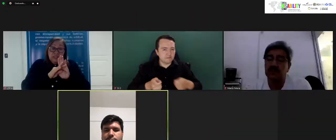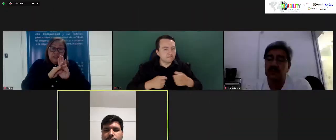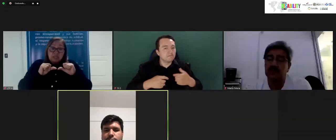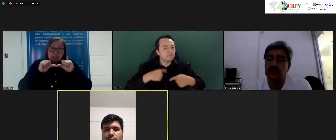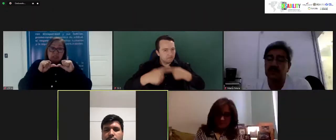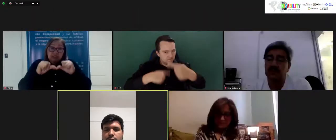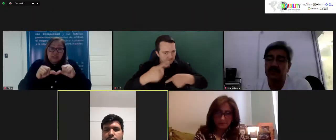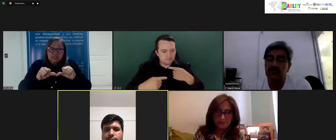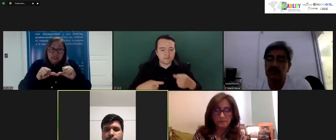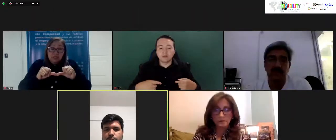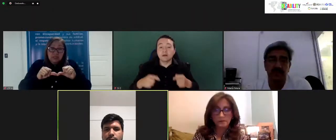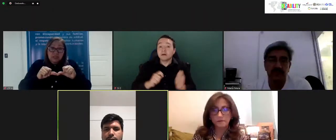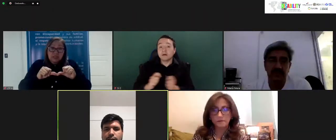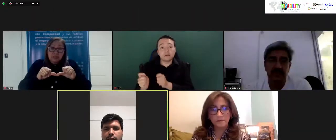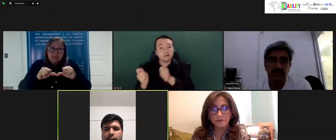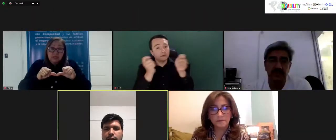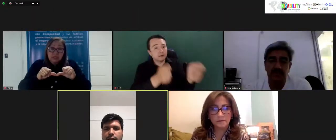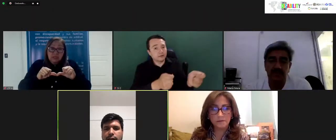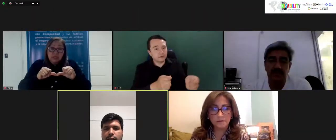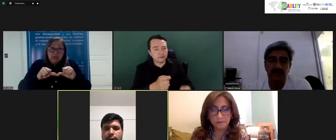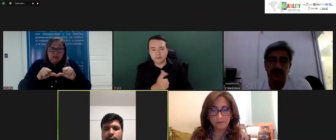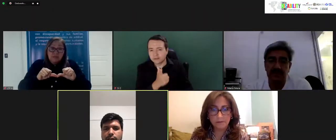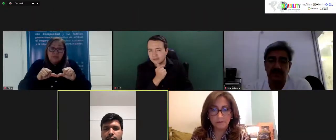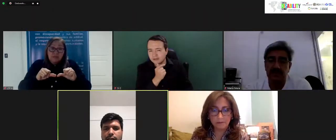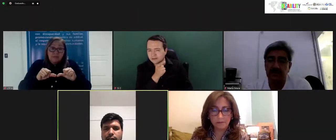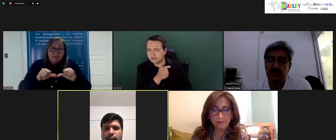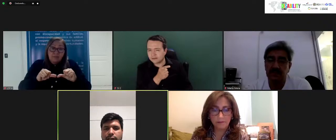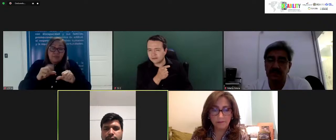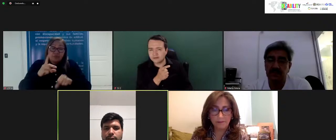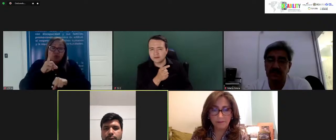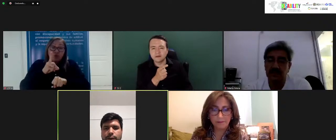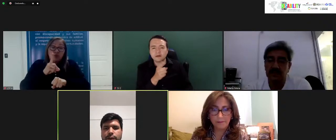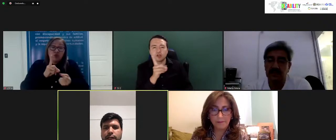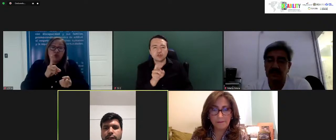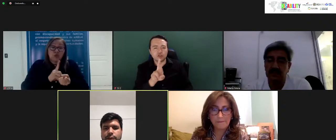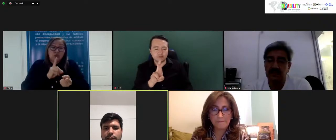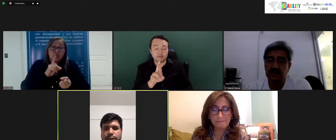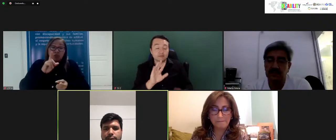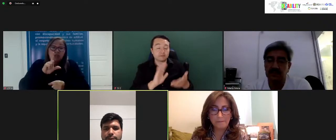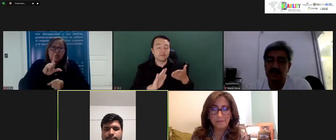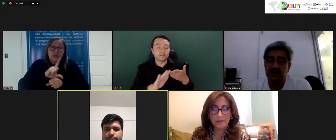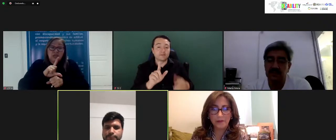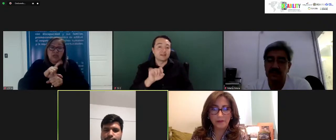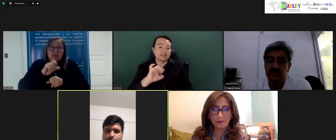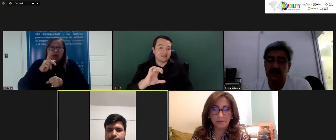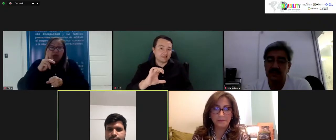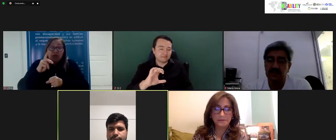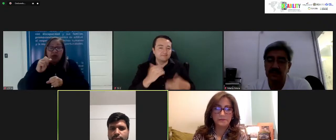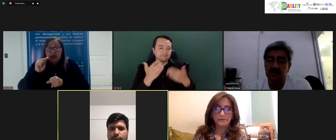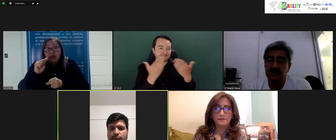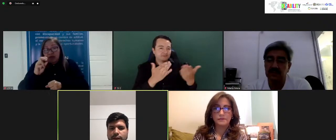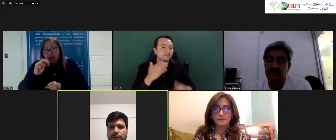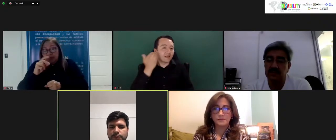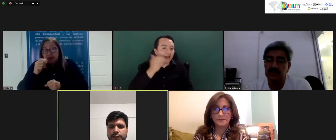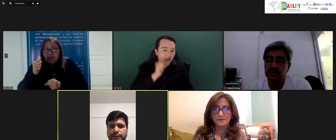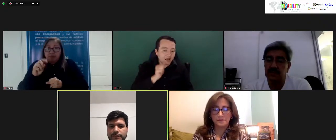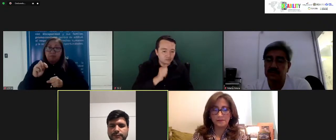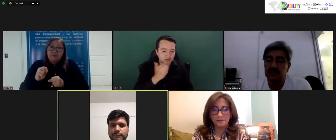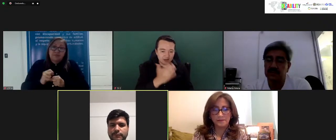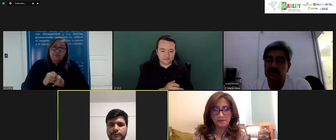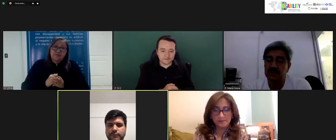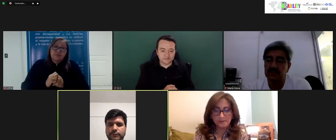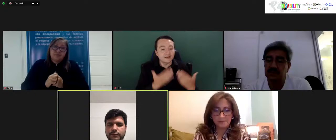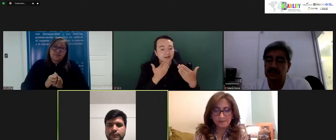thank you very much for this time and we will continue with this role by bachelor and